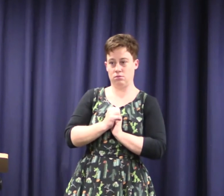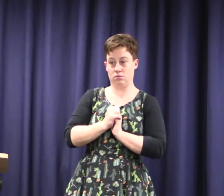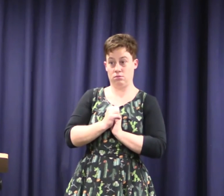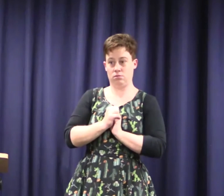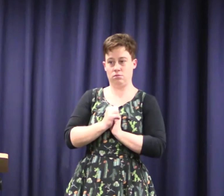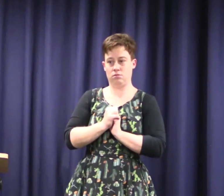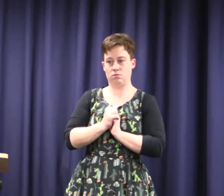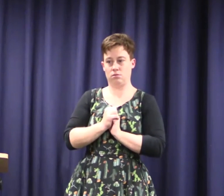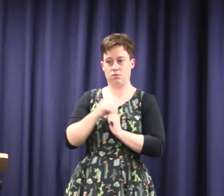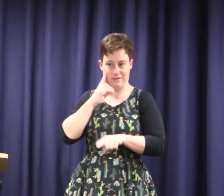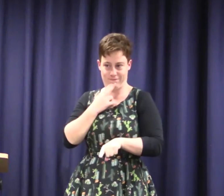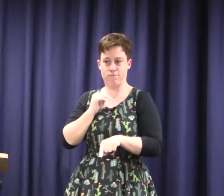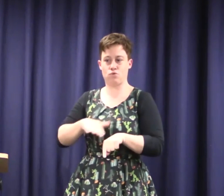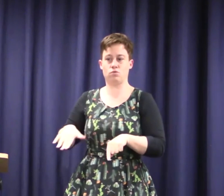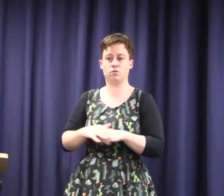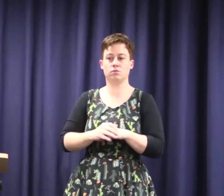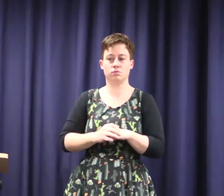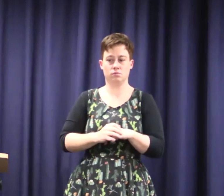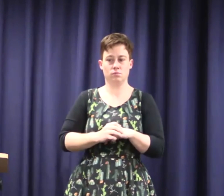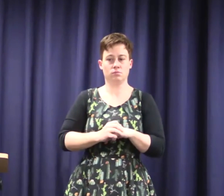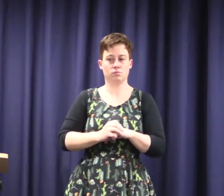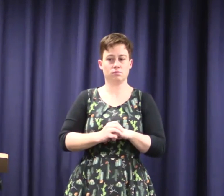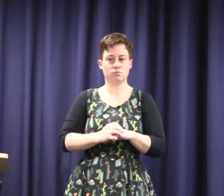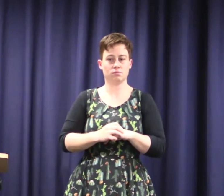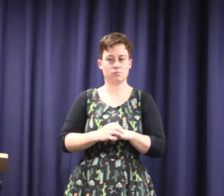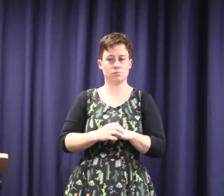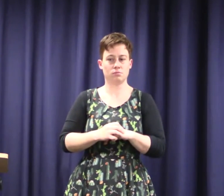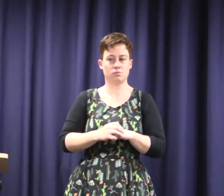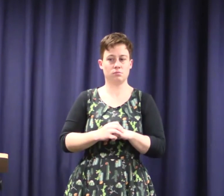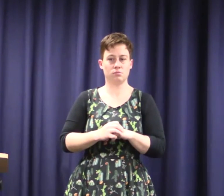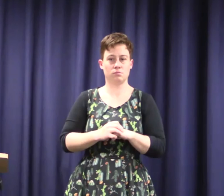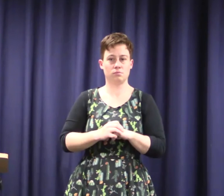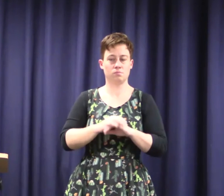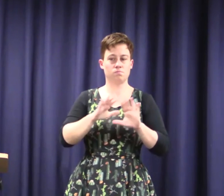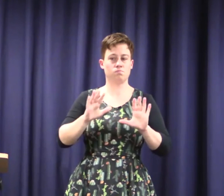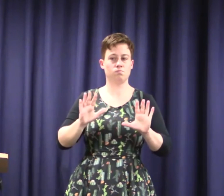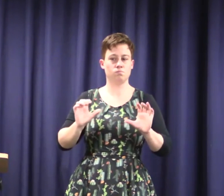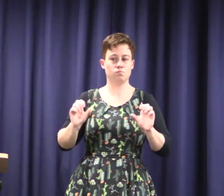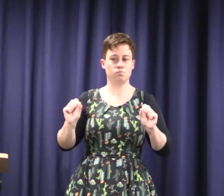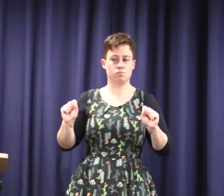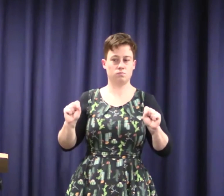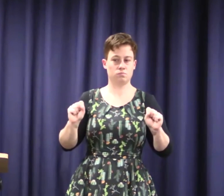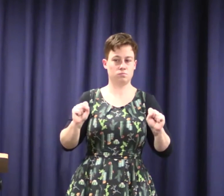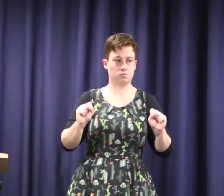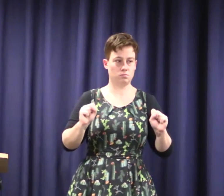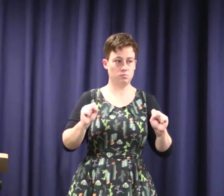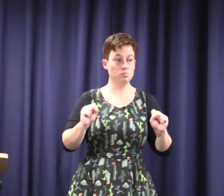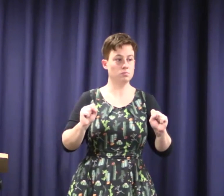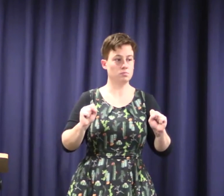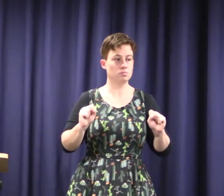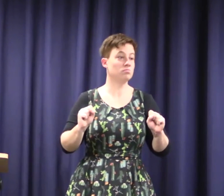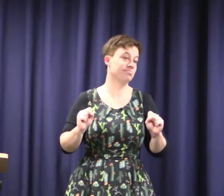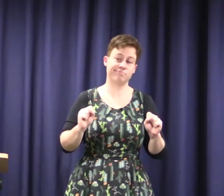have a fall, it needs to be something so that... so deaf children whose hearing parents may have a fall, they can easily press a button on an